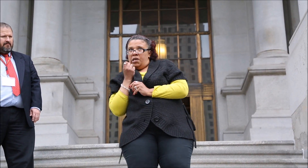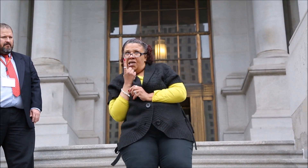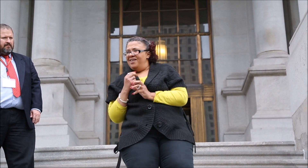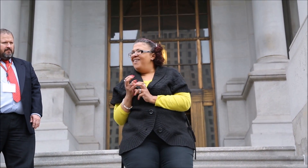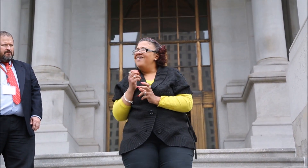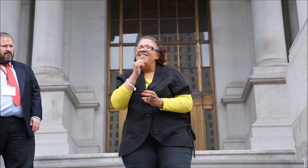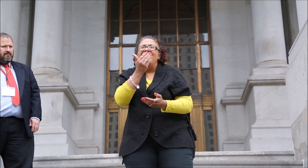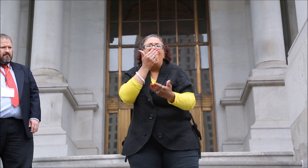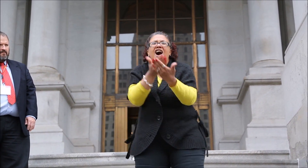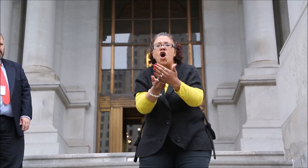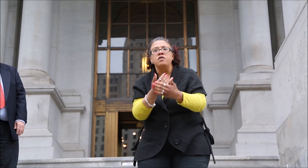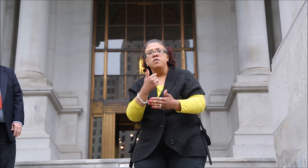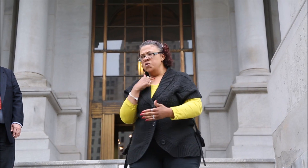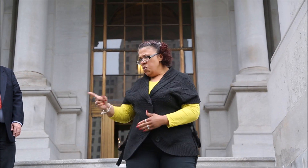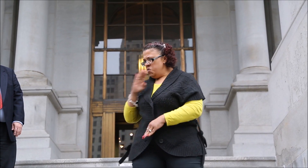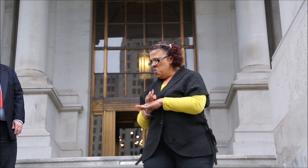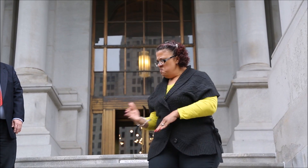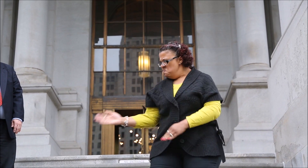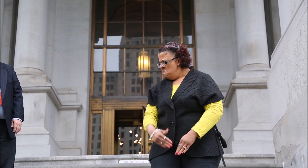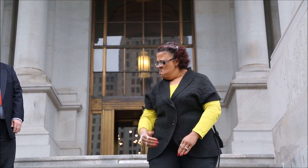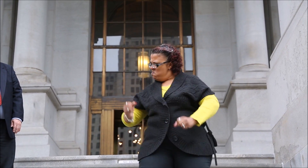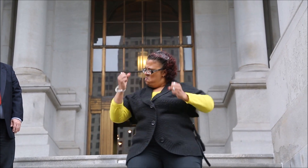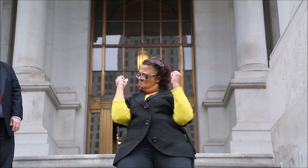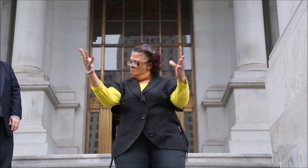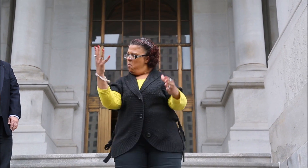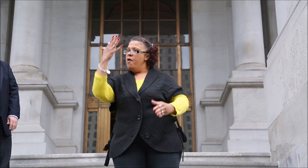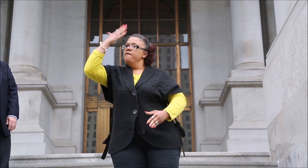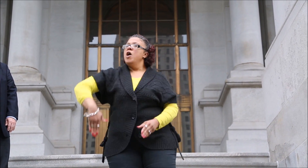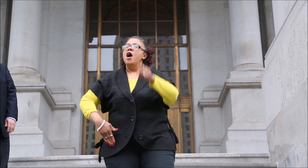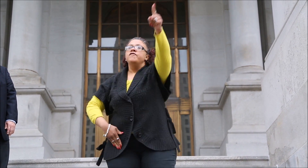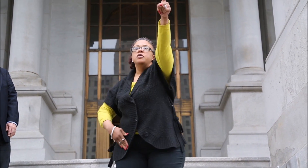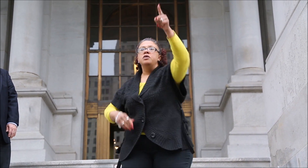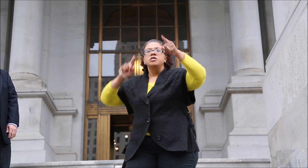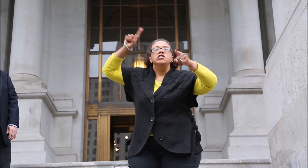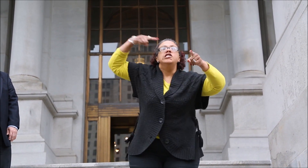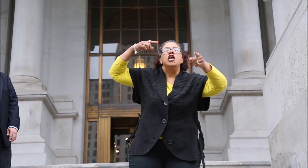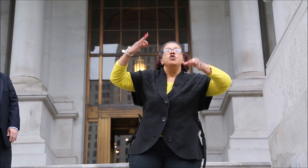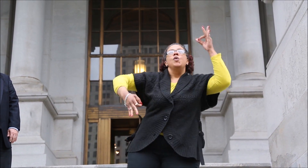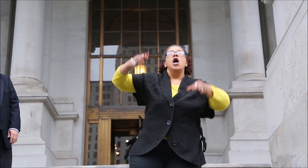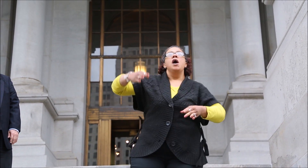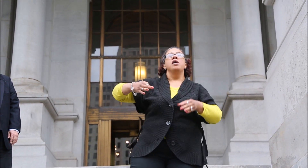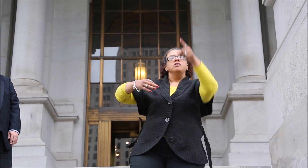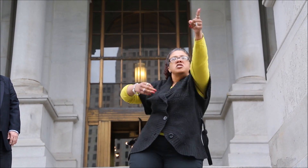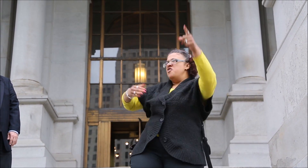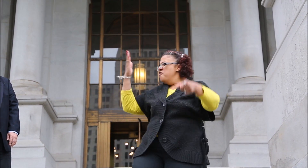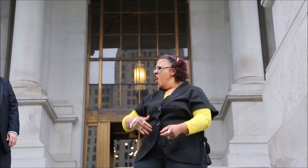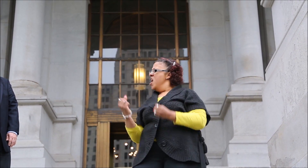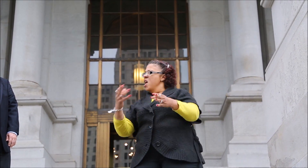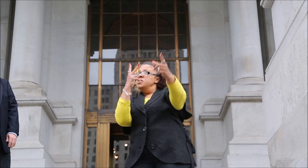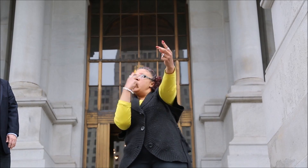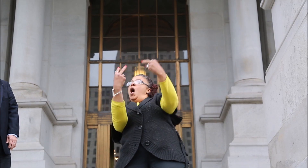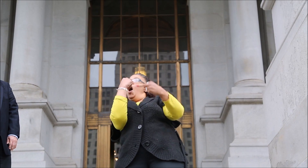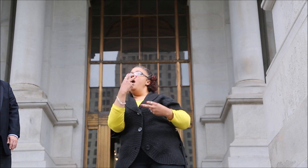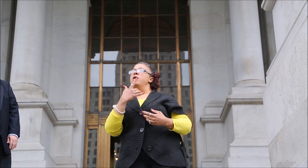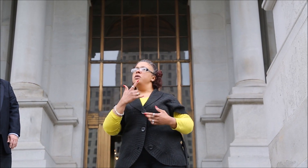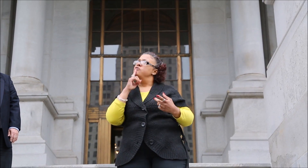my arm because I had fallen. It was an accident. And so we decided I needed to go to the hospital. And once we got in